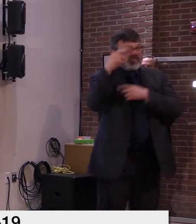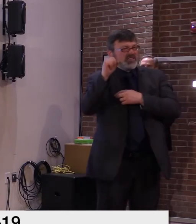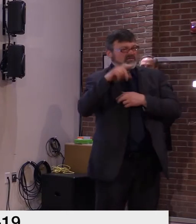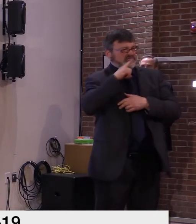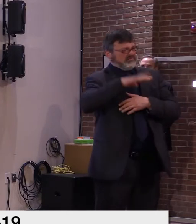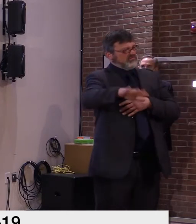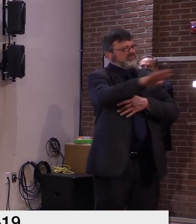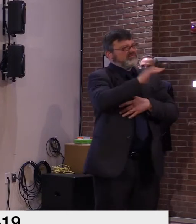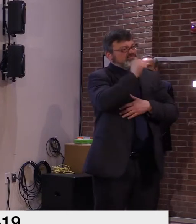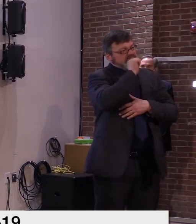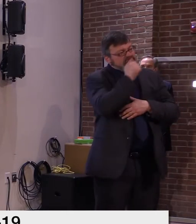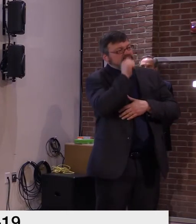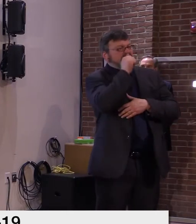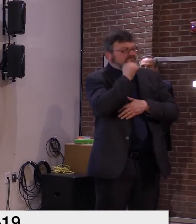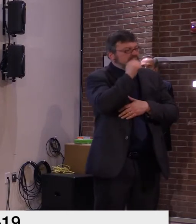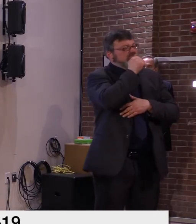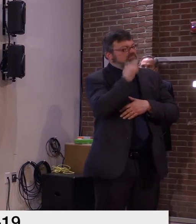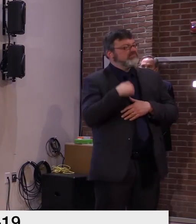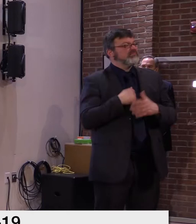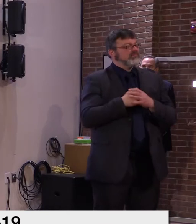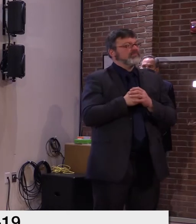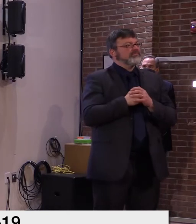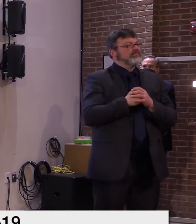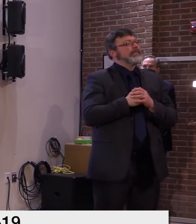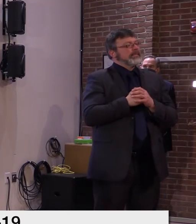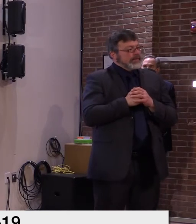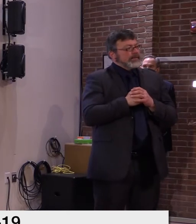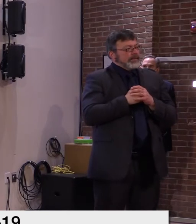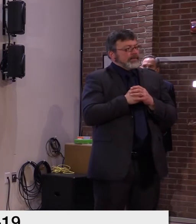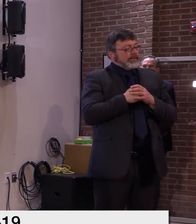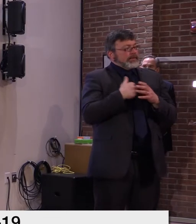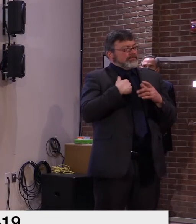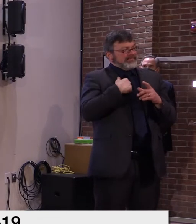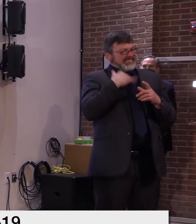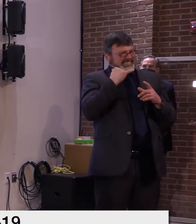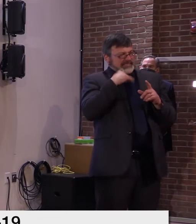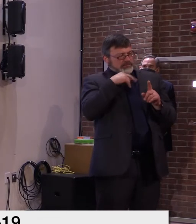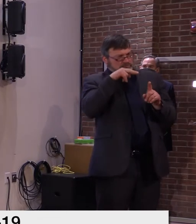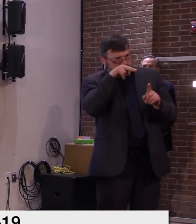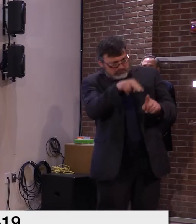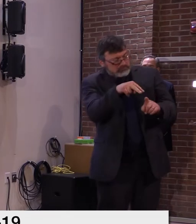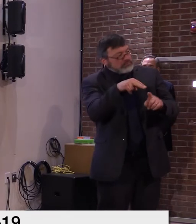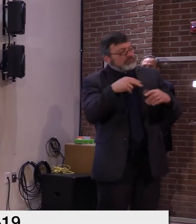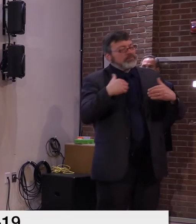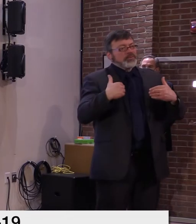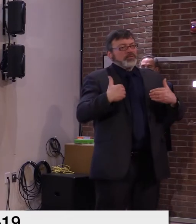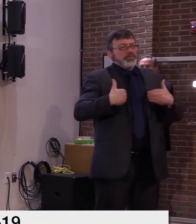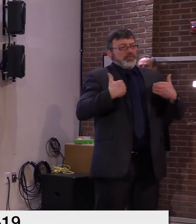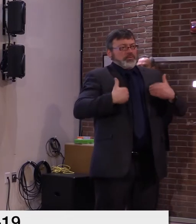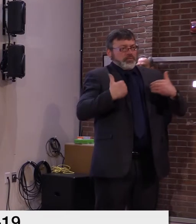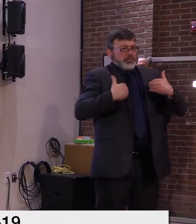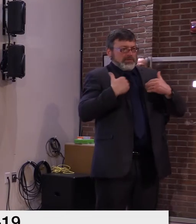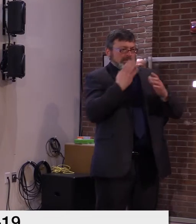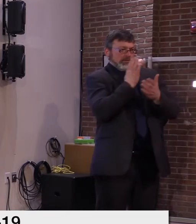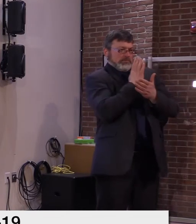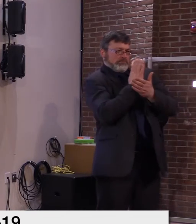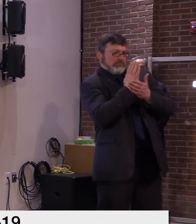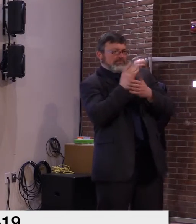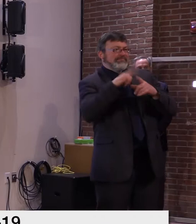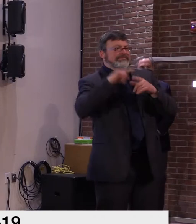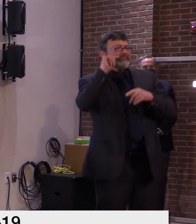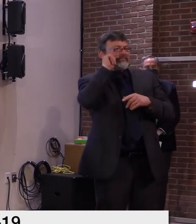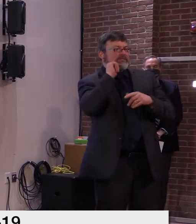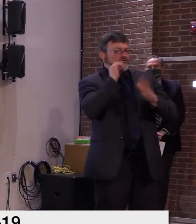particular. This pandemic has challenged us all, but the emotional impact on adolescents and teens is